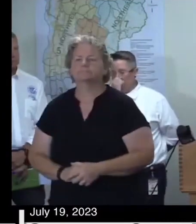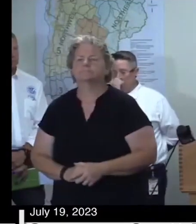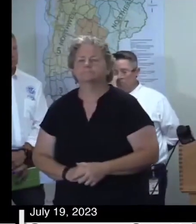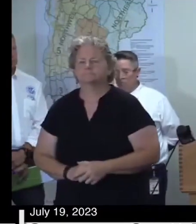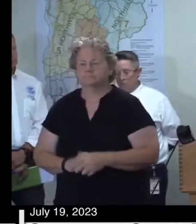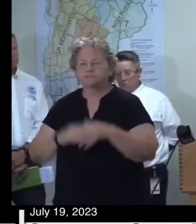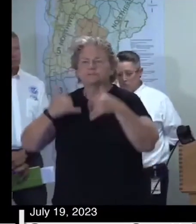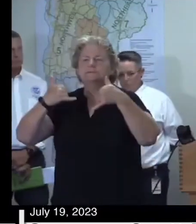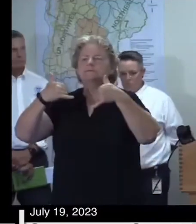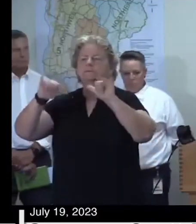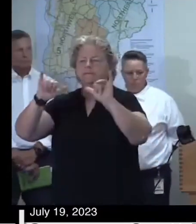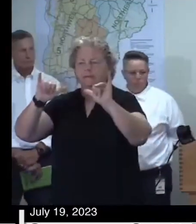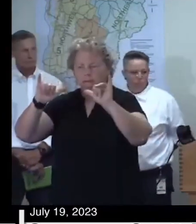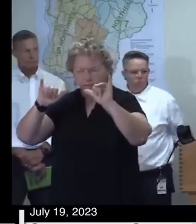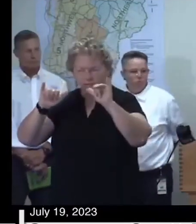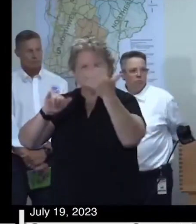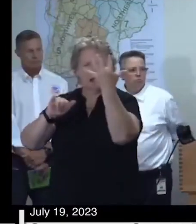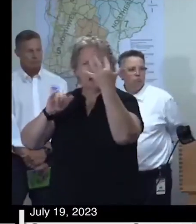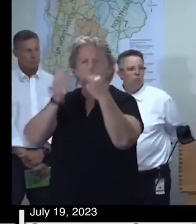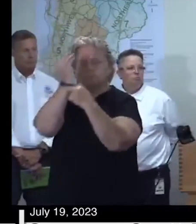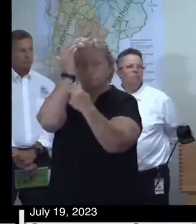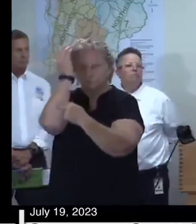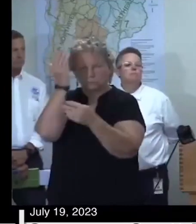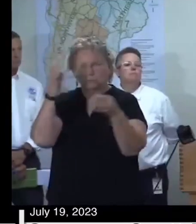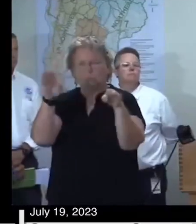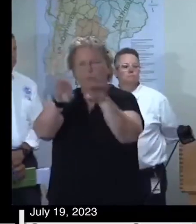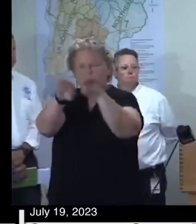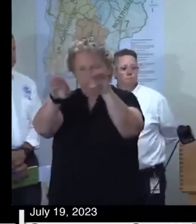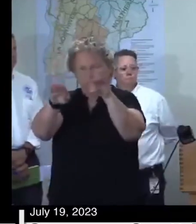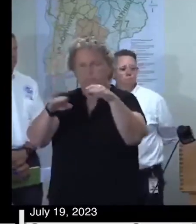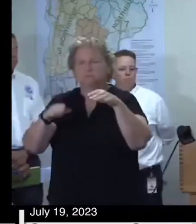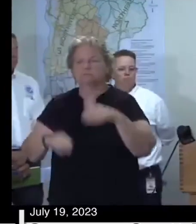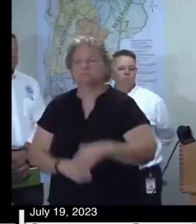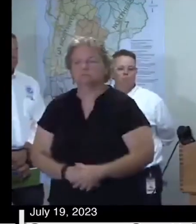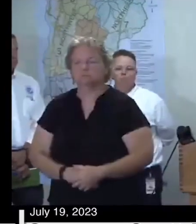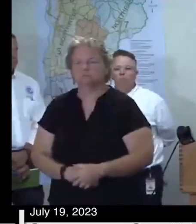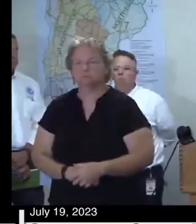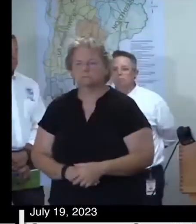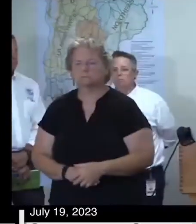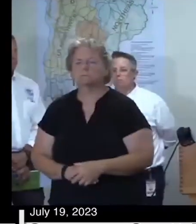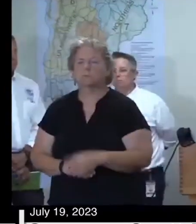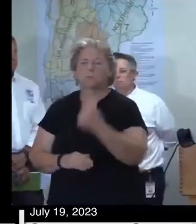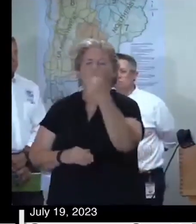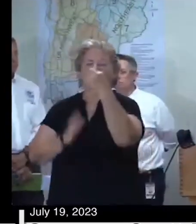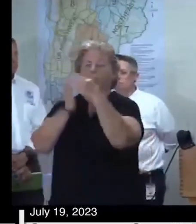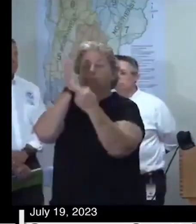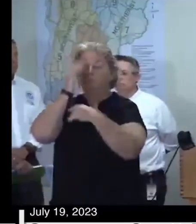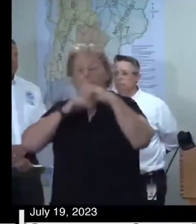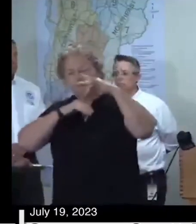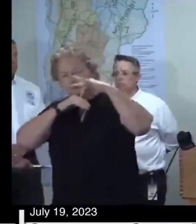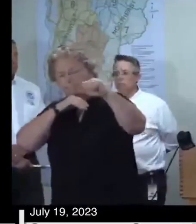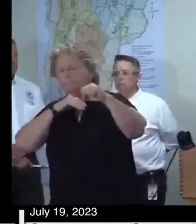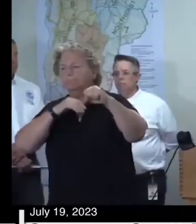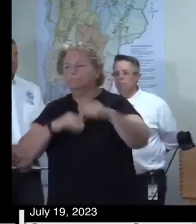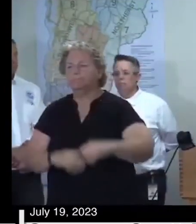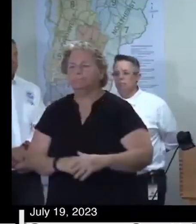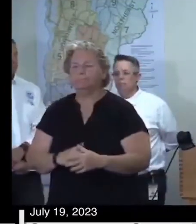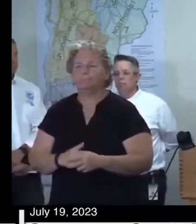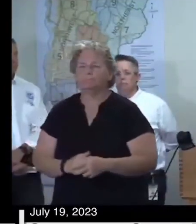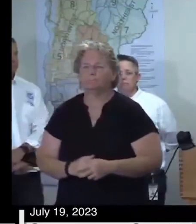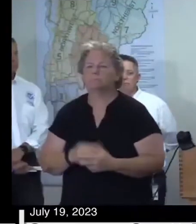closed, one completely missing, and then a degree of damage to the other 4. We have